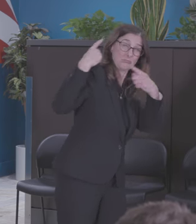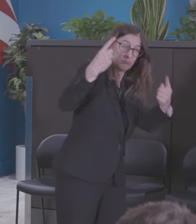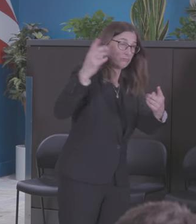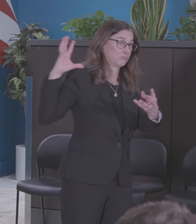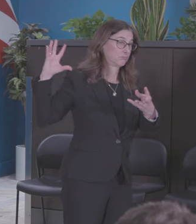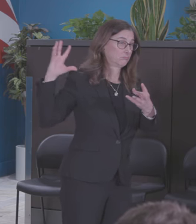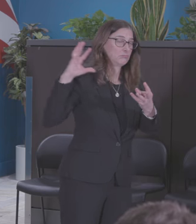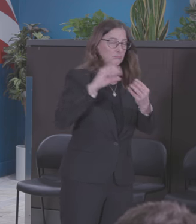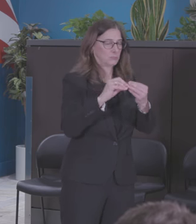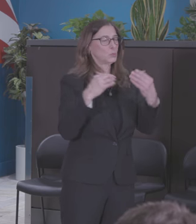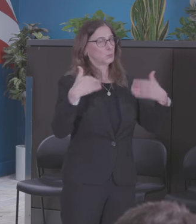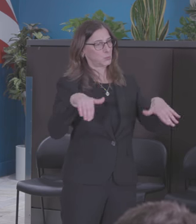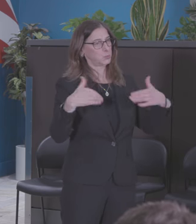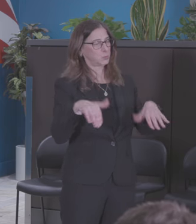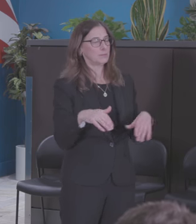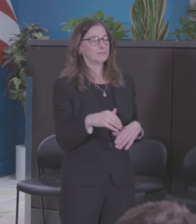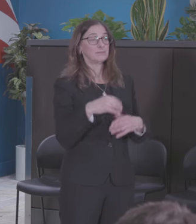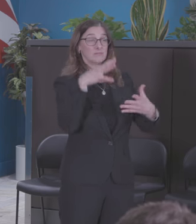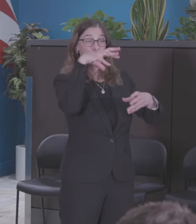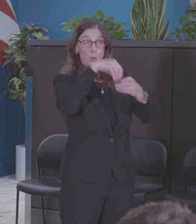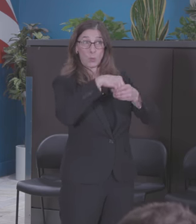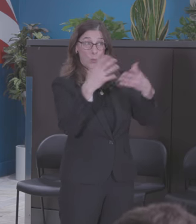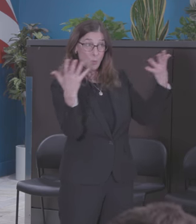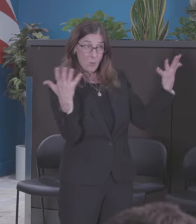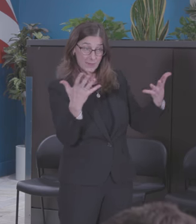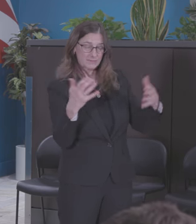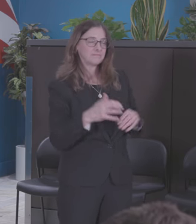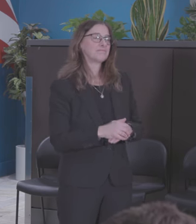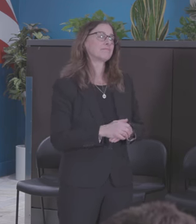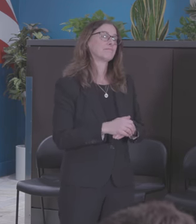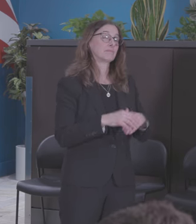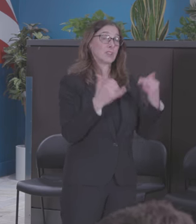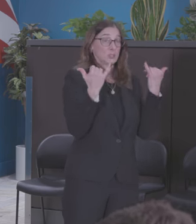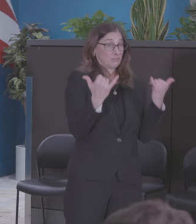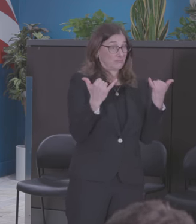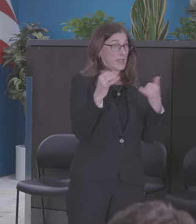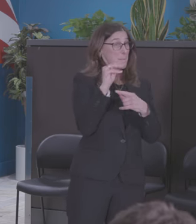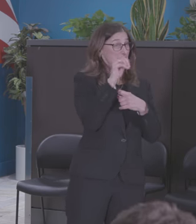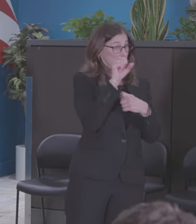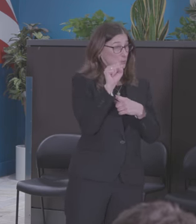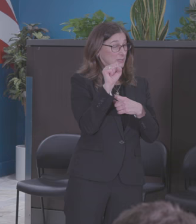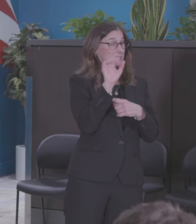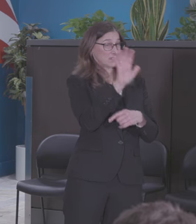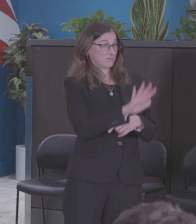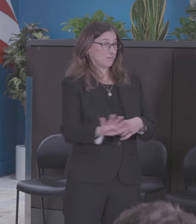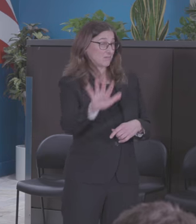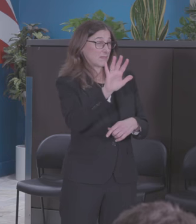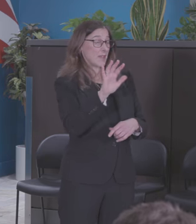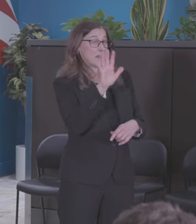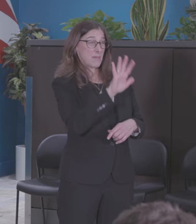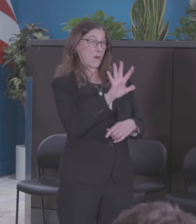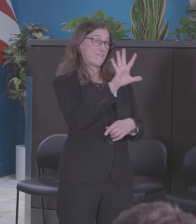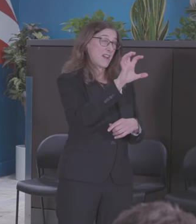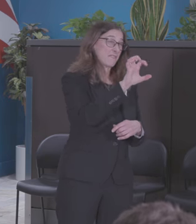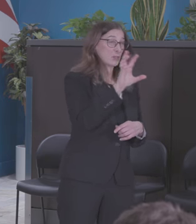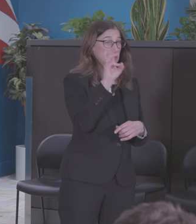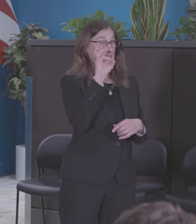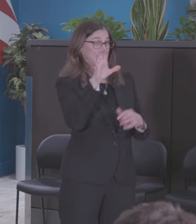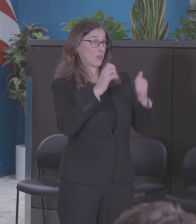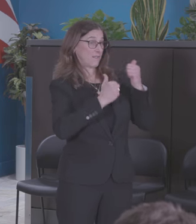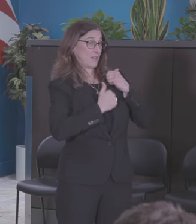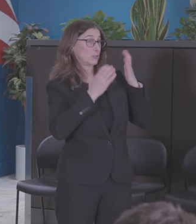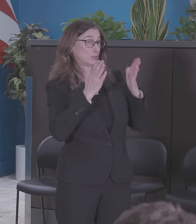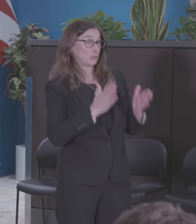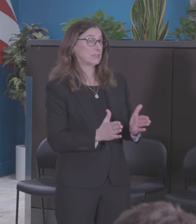like. Currently in Massachusetts, it's estimated that between 500 to 600 veterans are homeless on any given